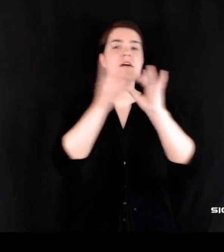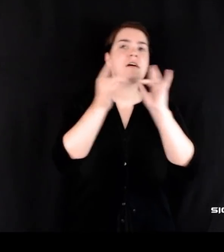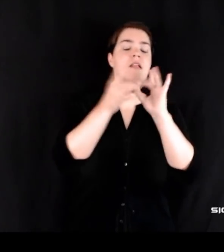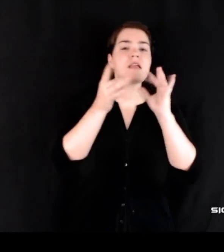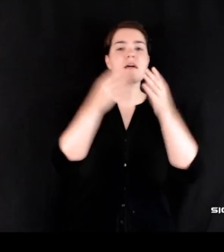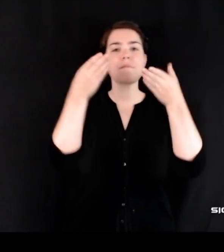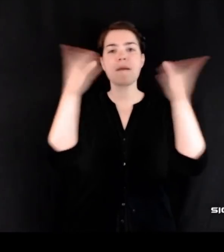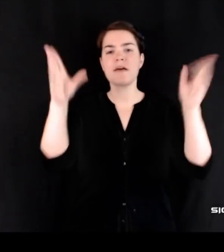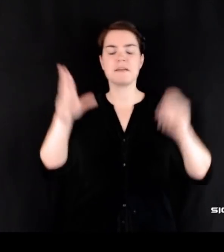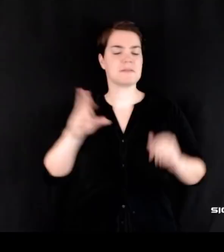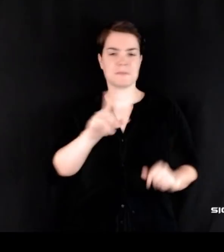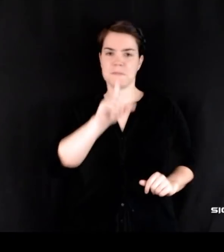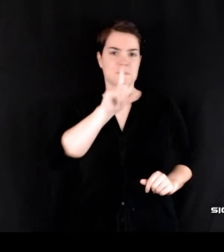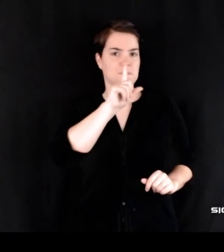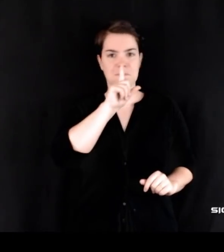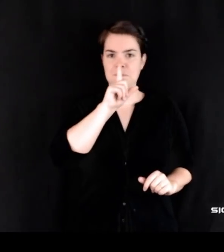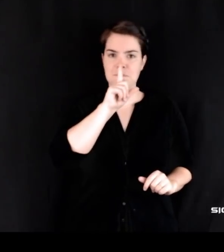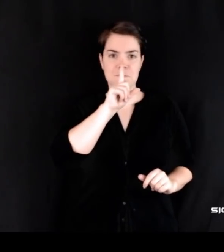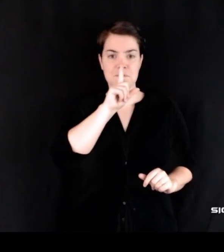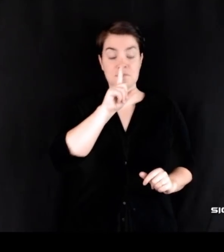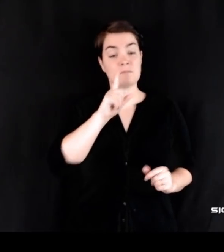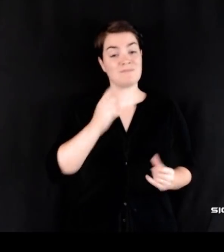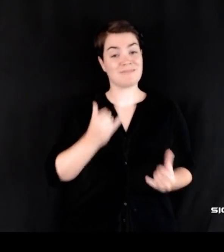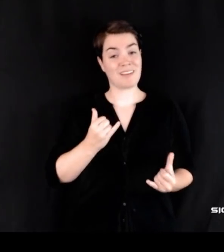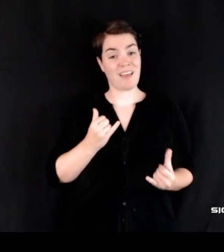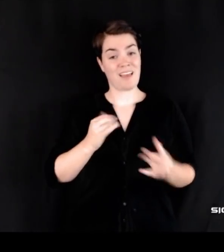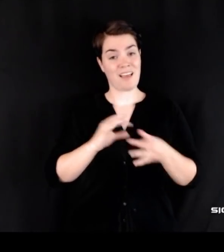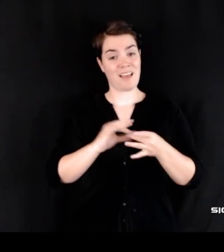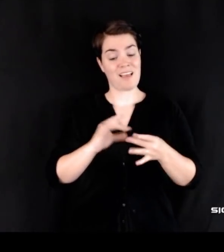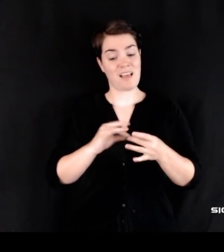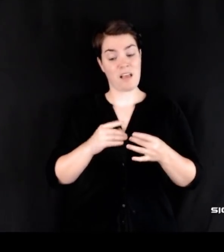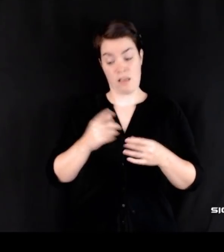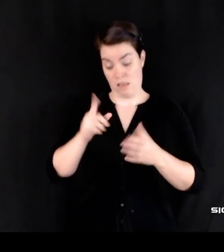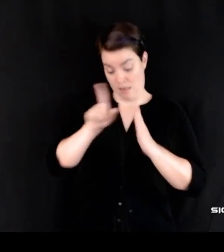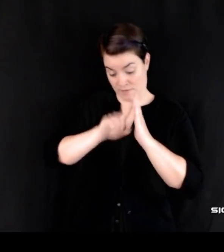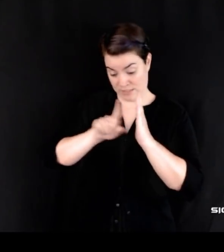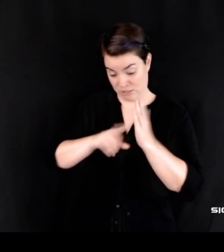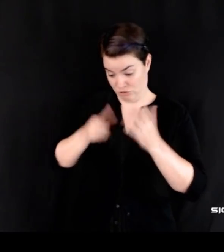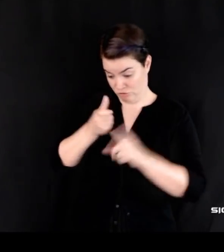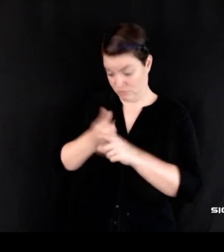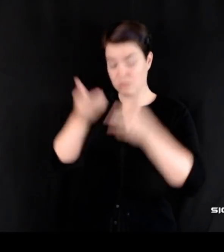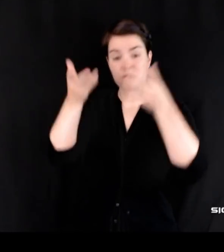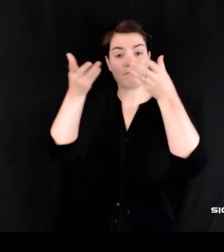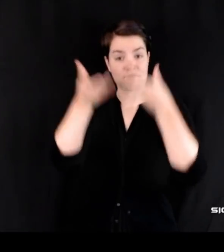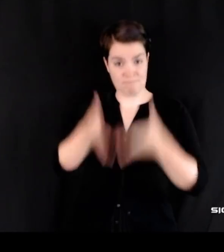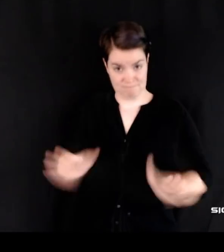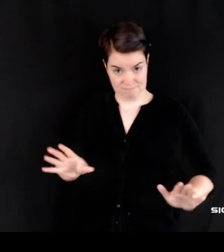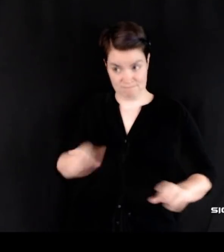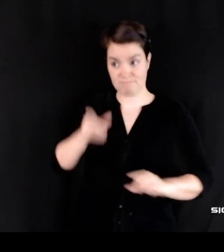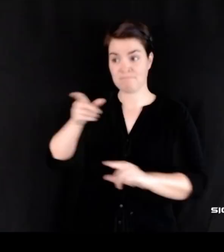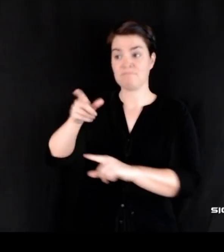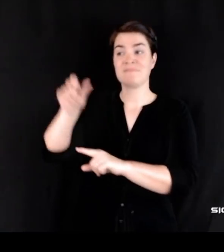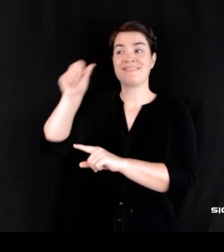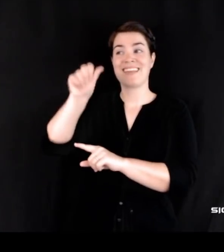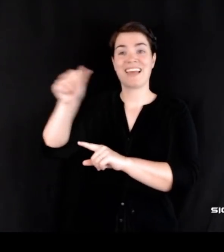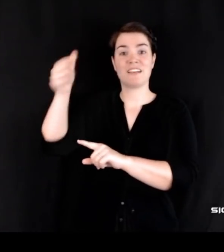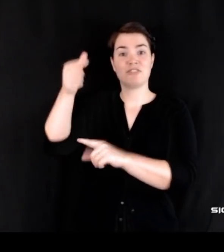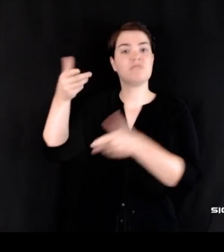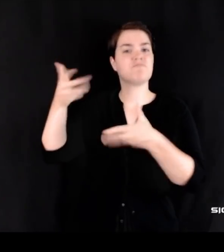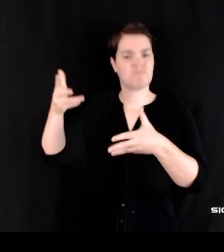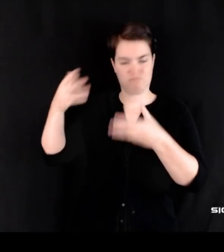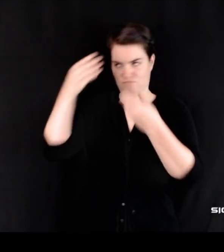I'm speaking out today because our investigation is complete. The Attorney General has made the report on our